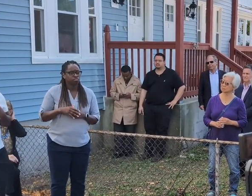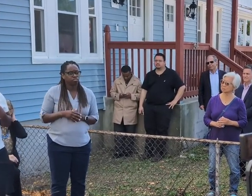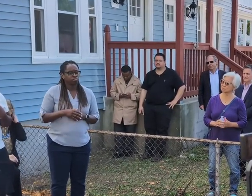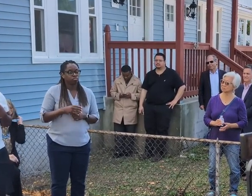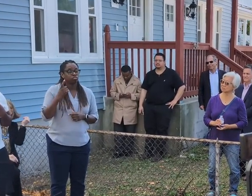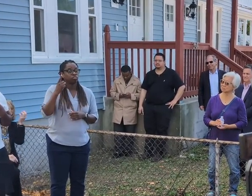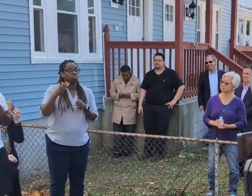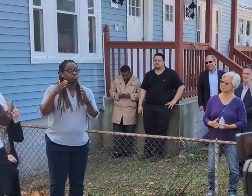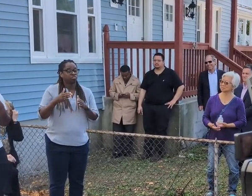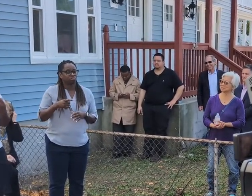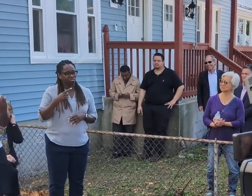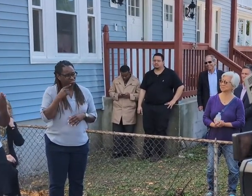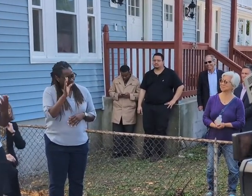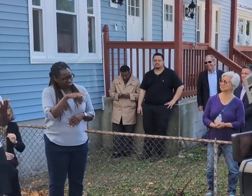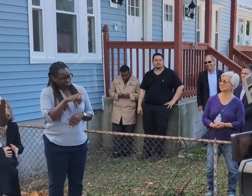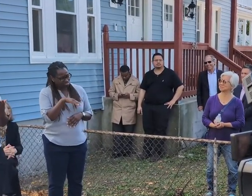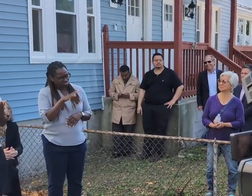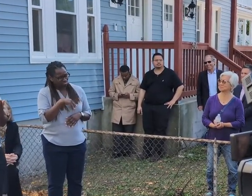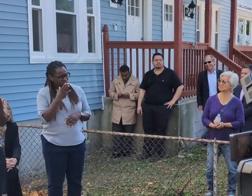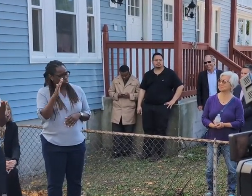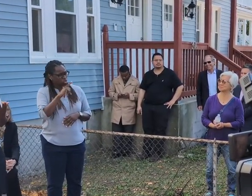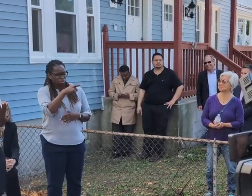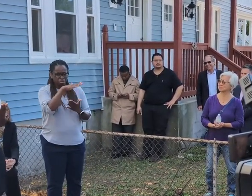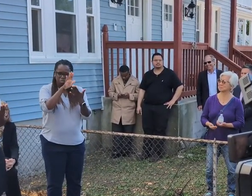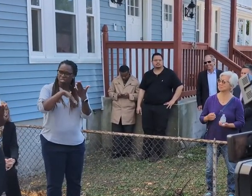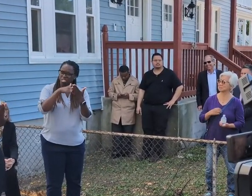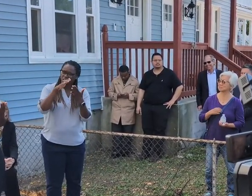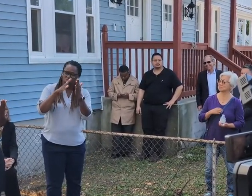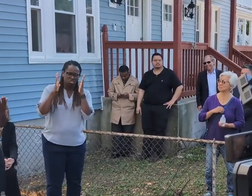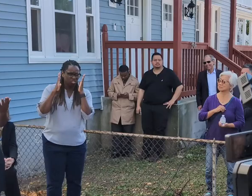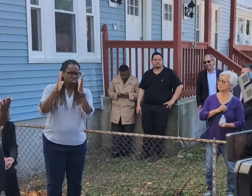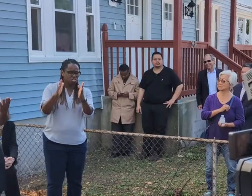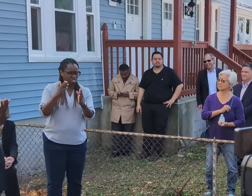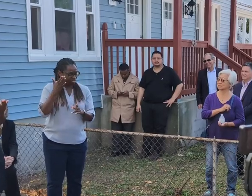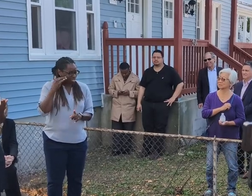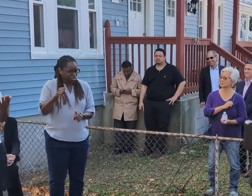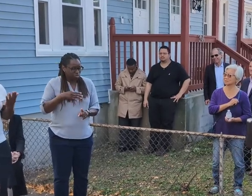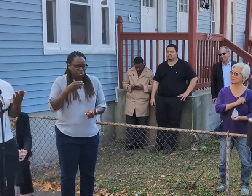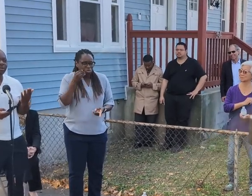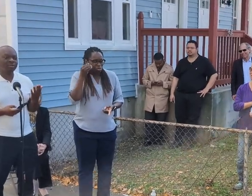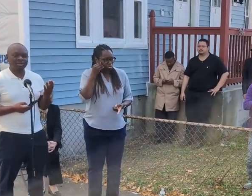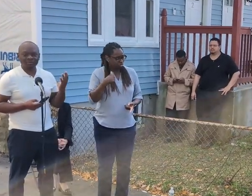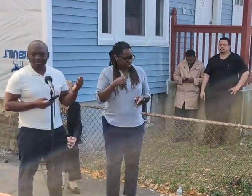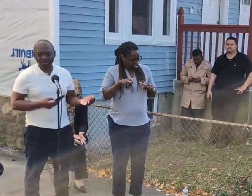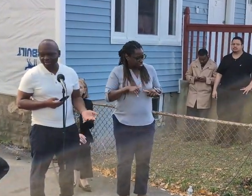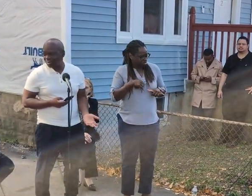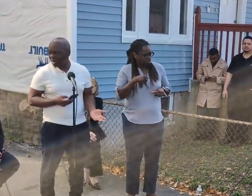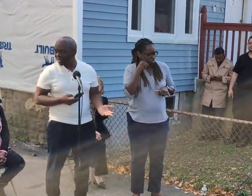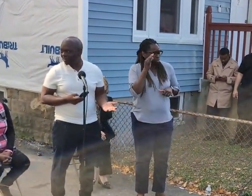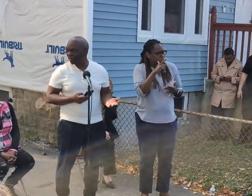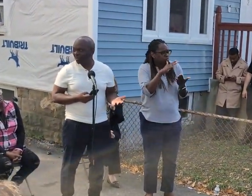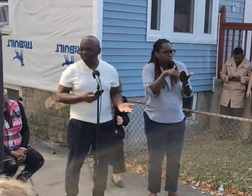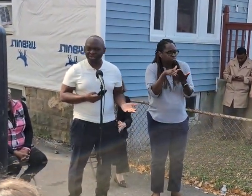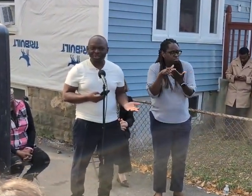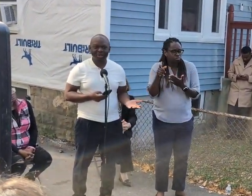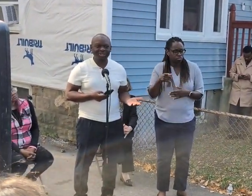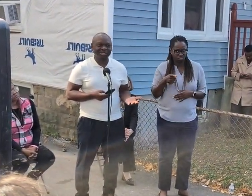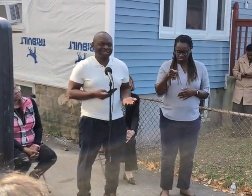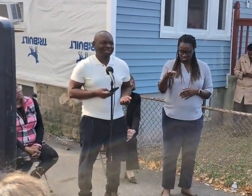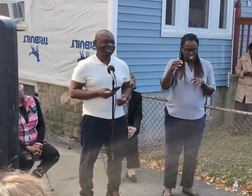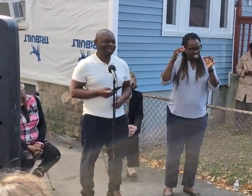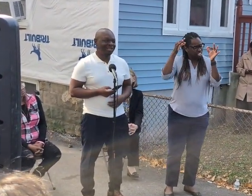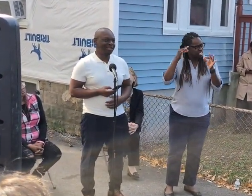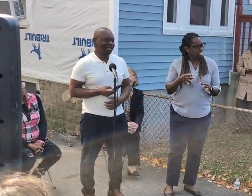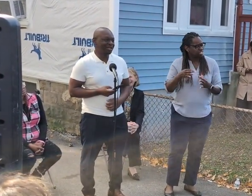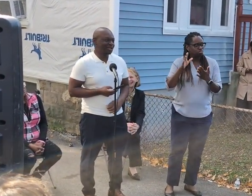hallway? She's like, this is my home, I have a lot of pride in it, and she decided she wanted to paint it herself. Sorry, I'm very budget